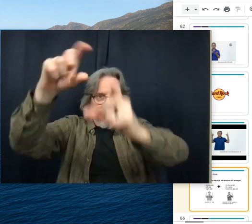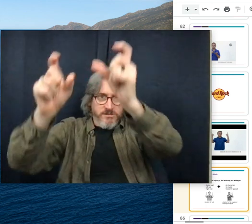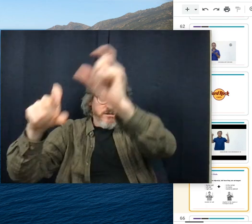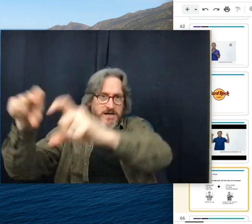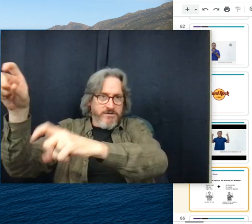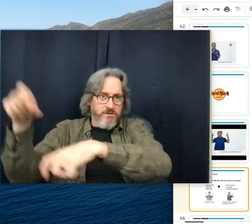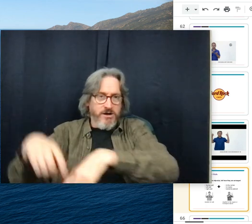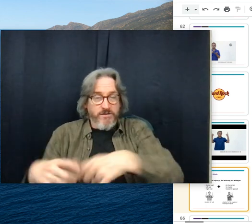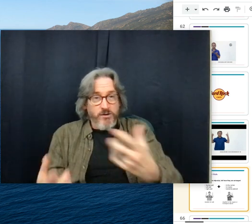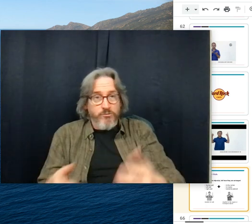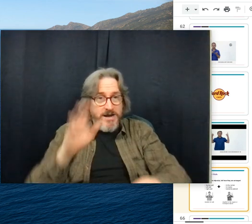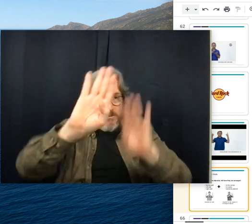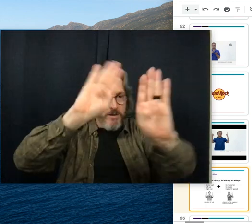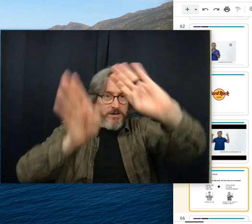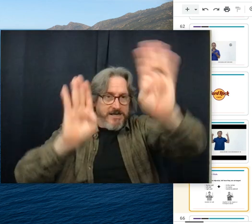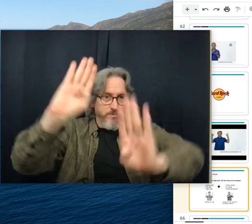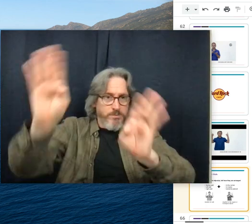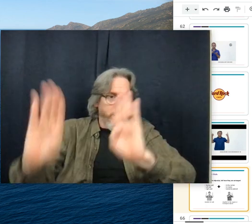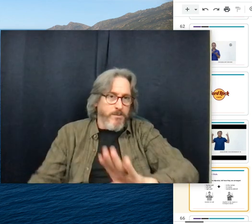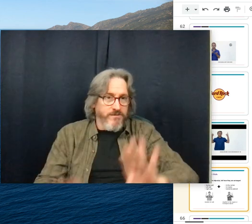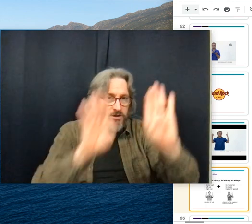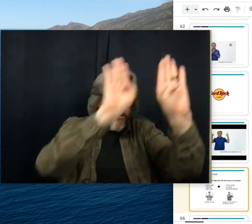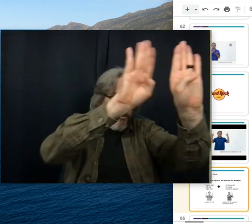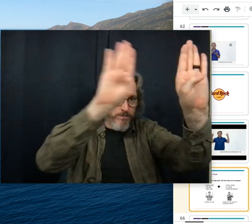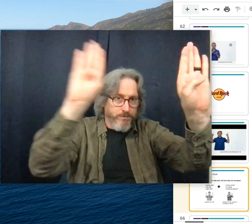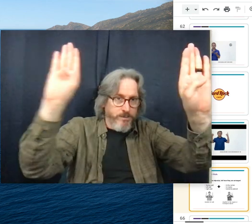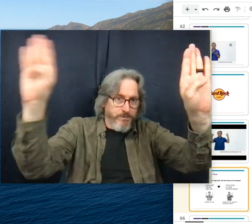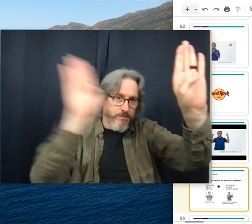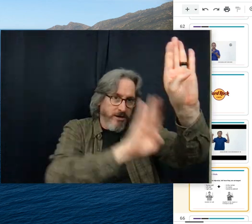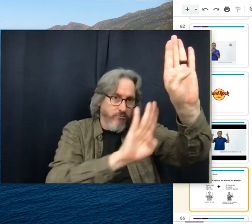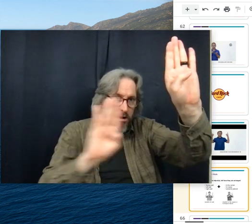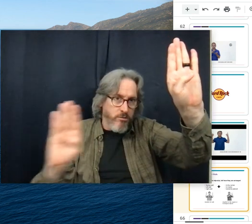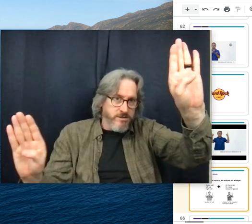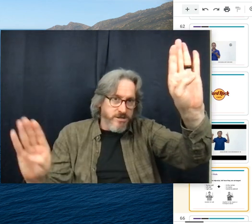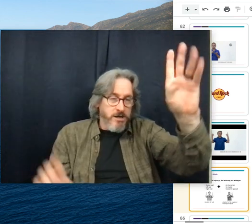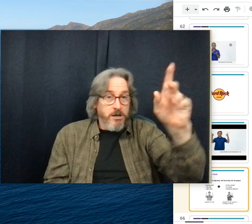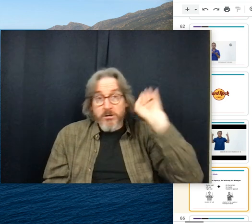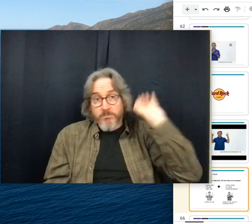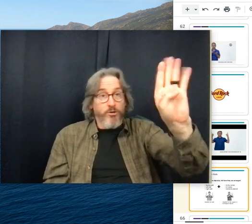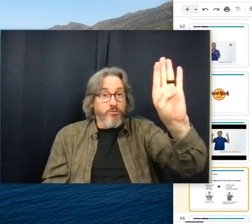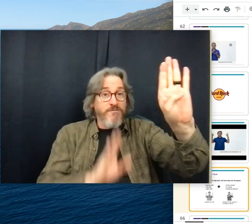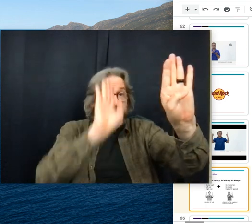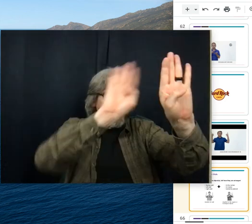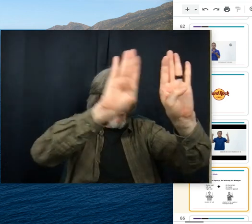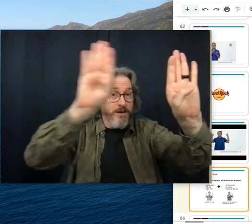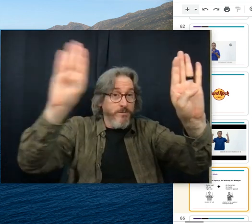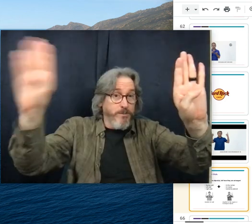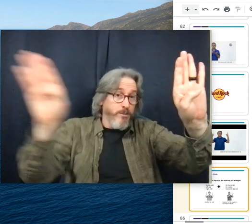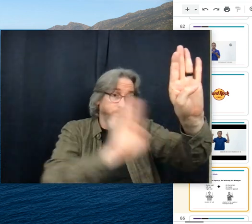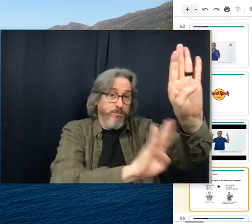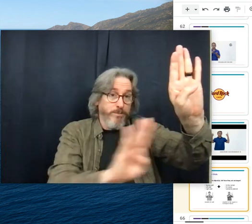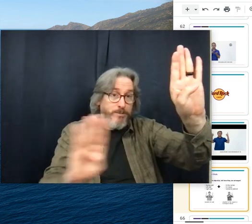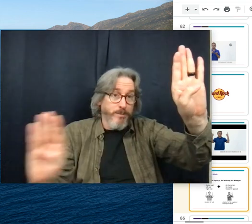walls like they're there. If they're randomly placed, if they're in rows, put a reference